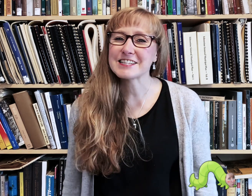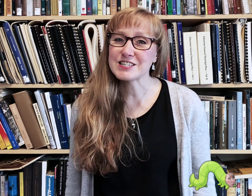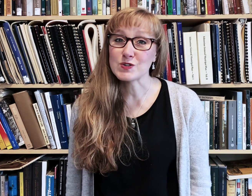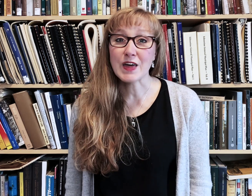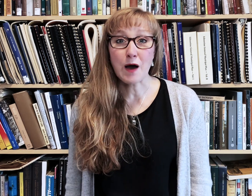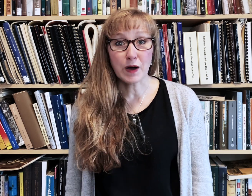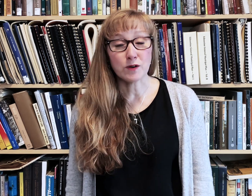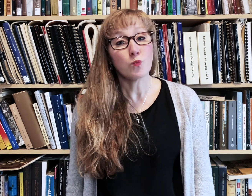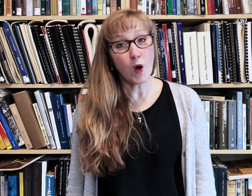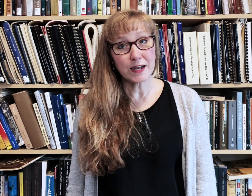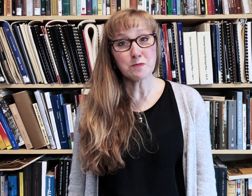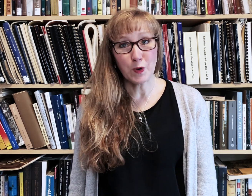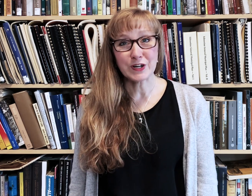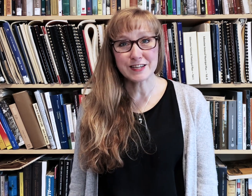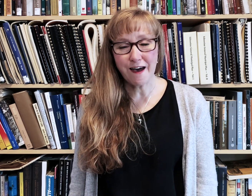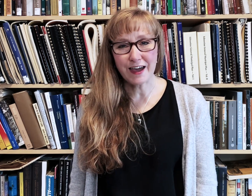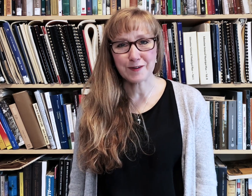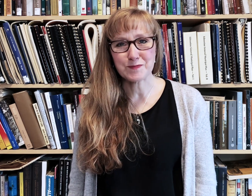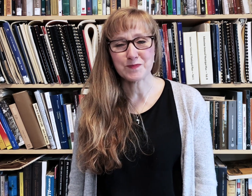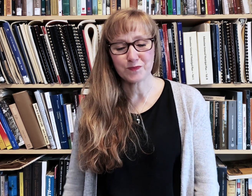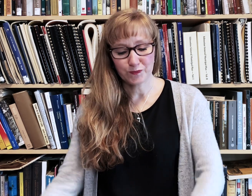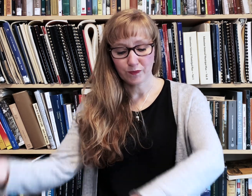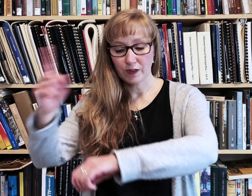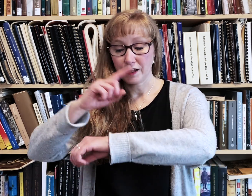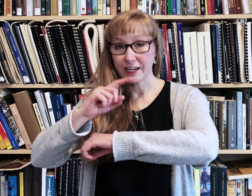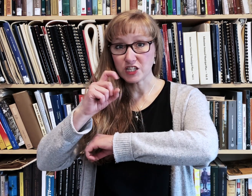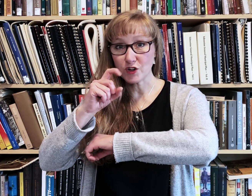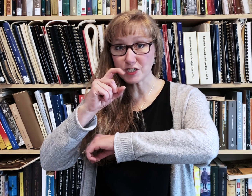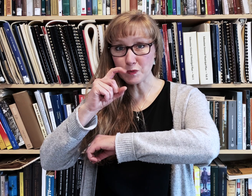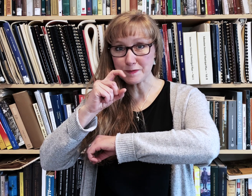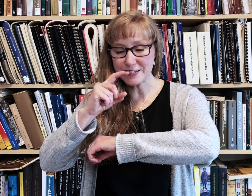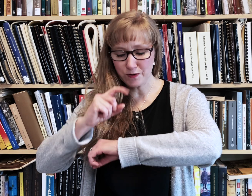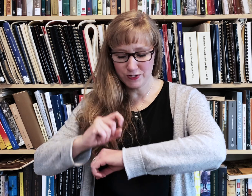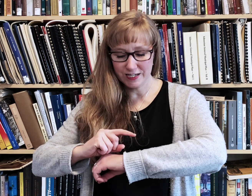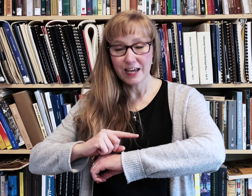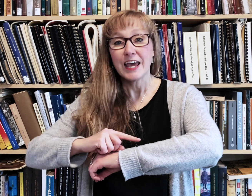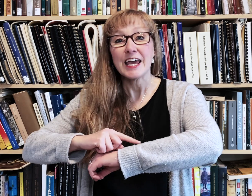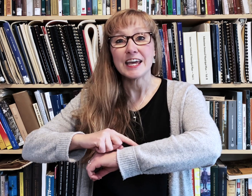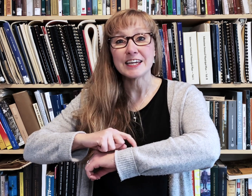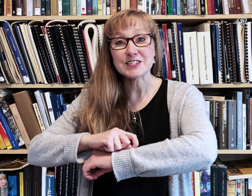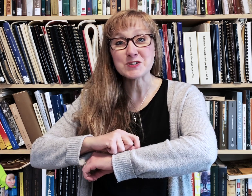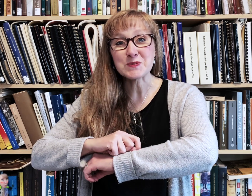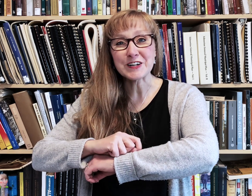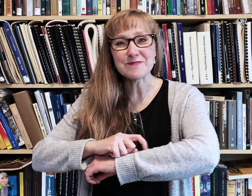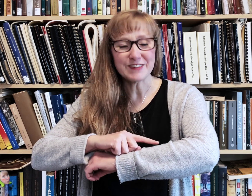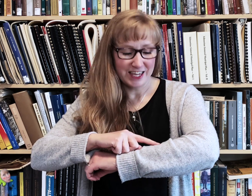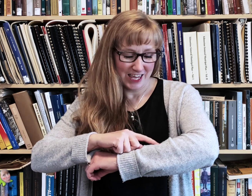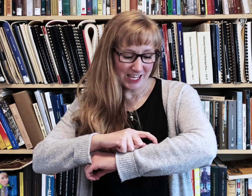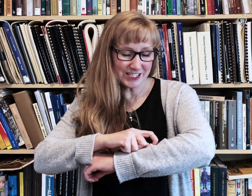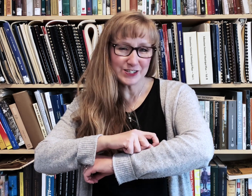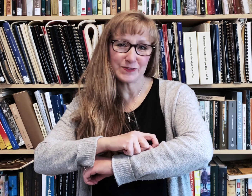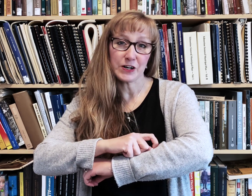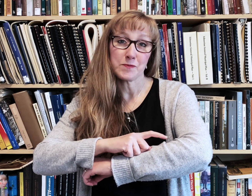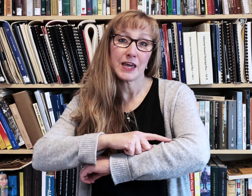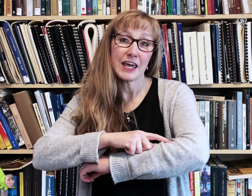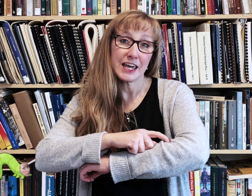do that one more time. Get your inchworms out. Inchworm, inchworm,